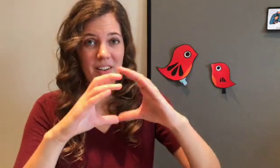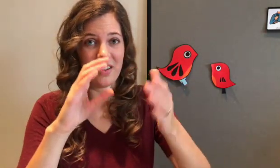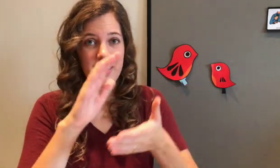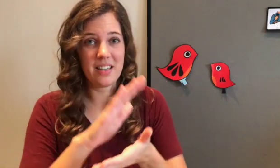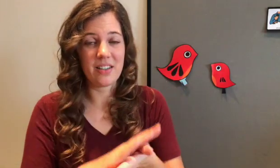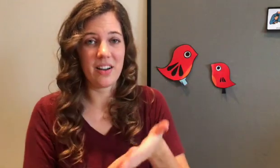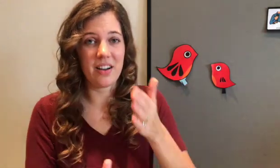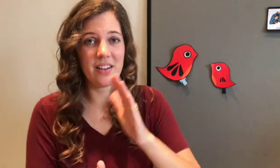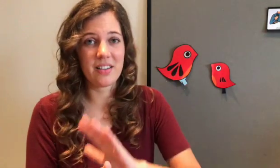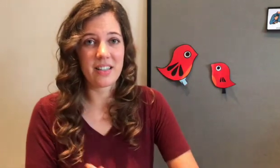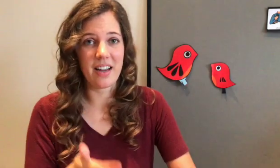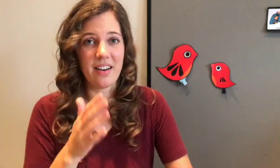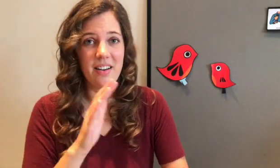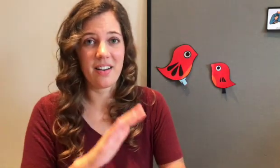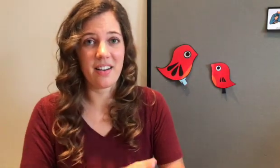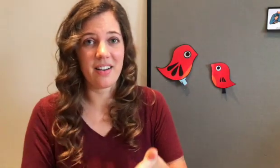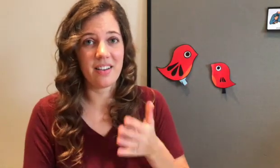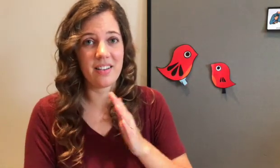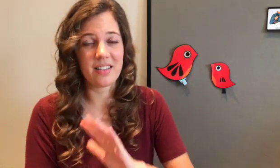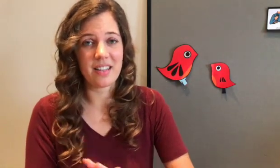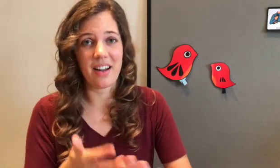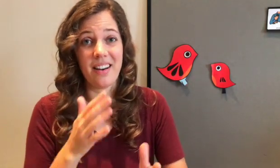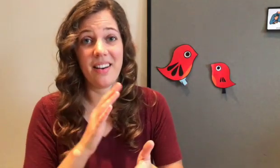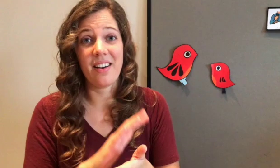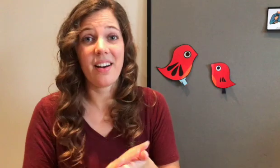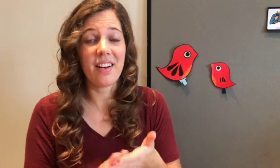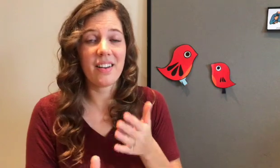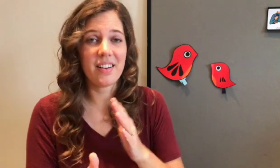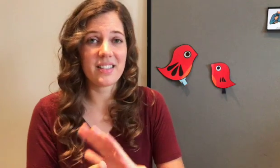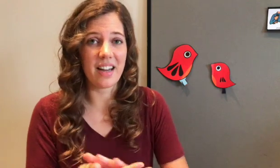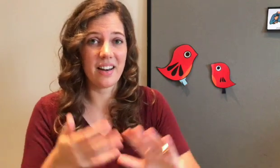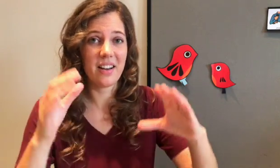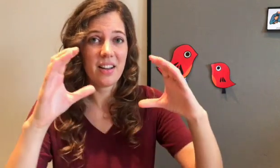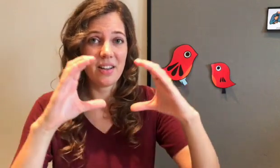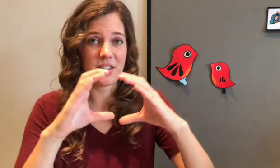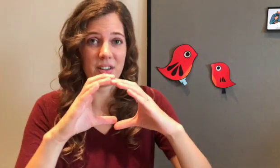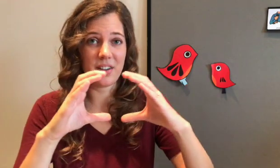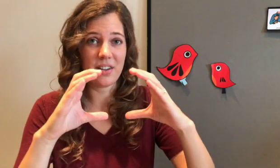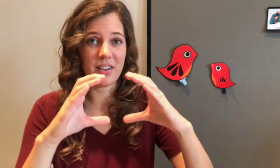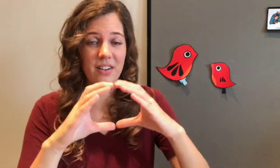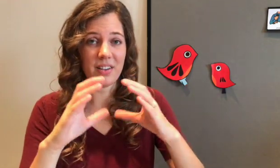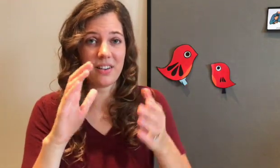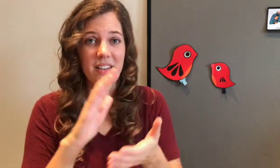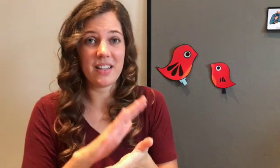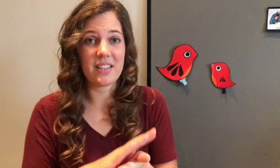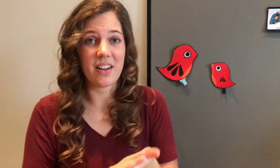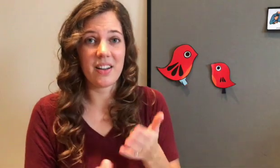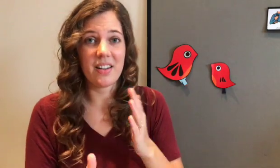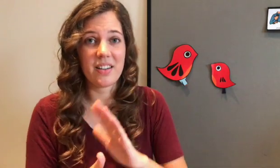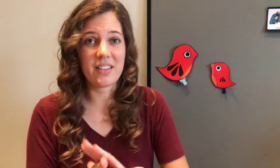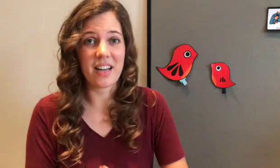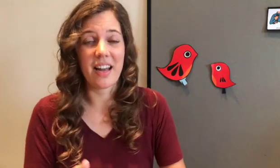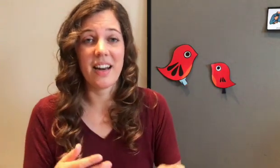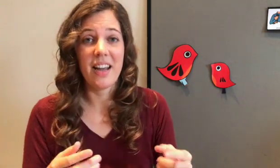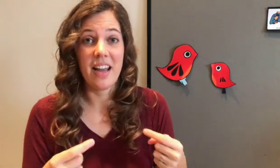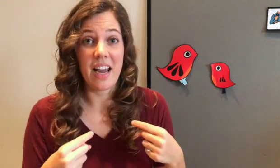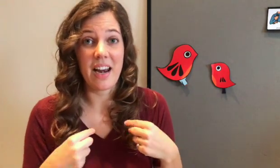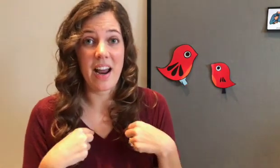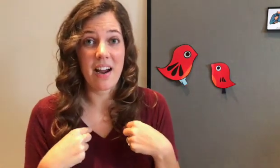Circle is all done, all done, all done. Circle is all done. And now